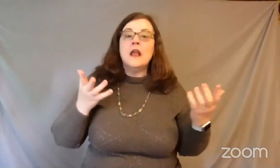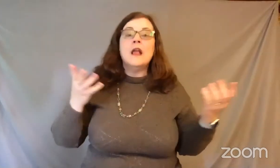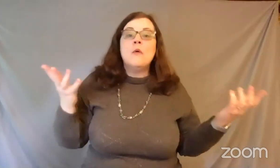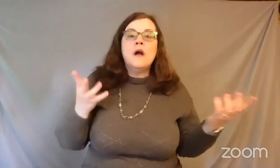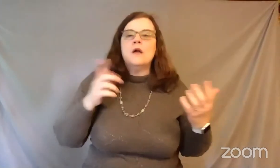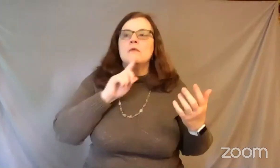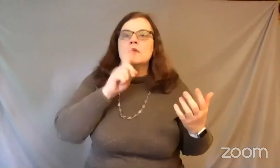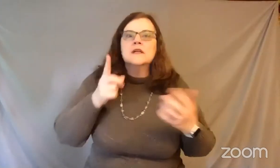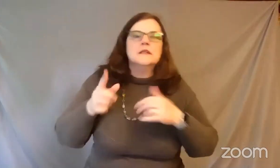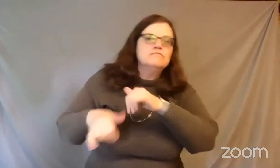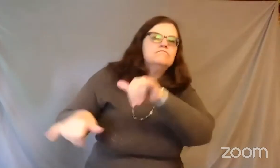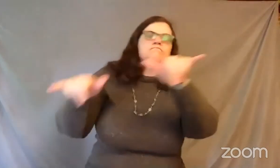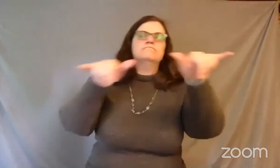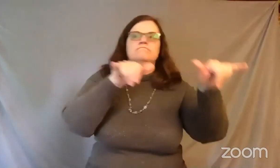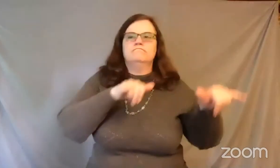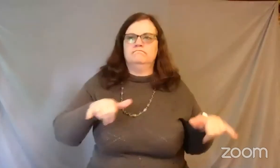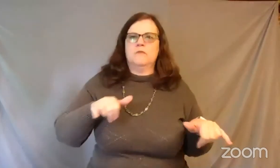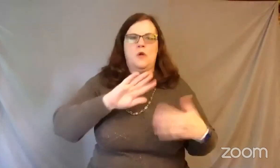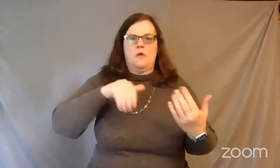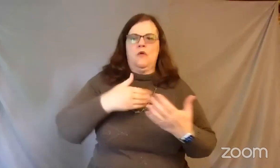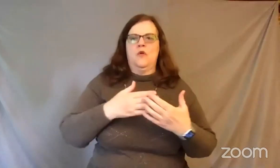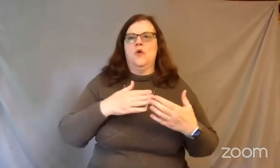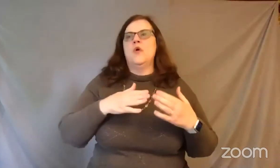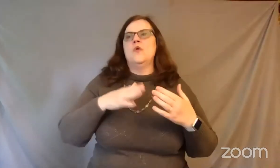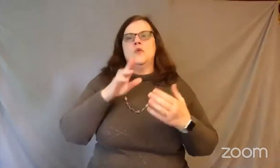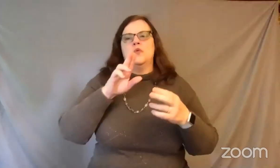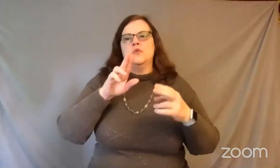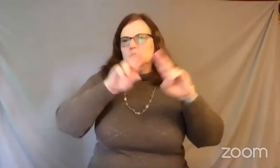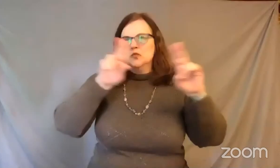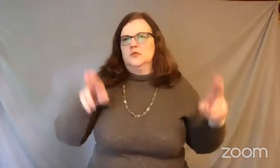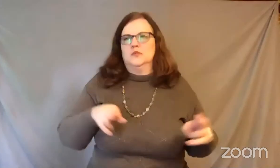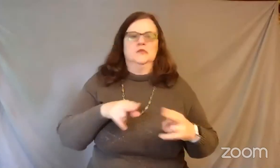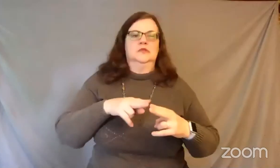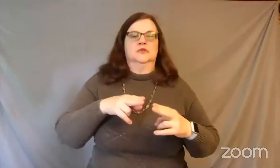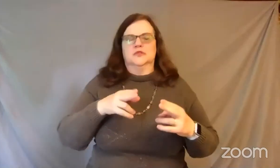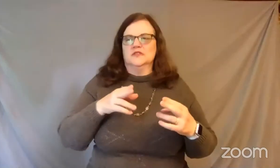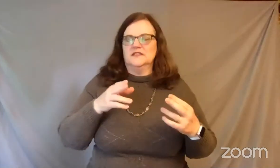But we're trying to think about not only the form, but what is consistent.